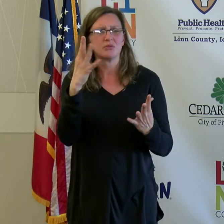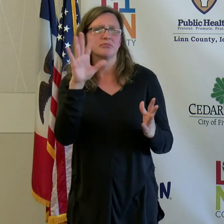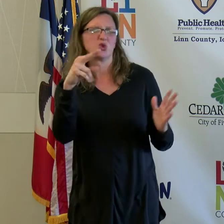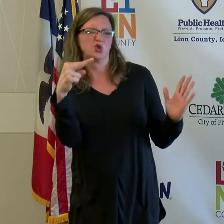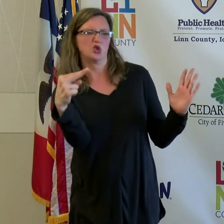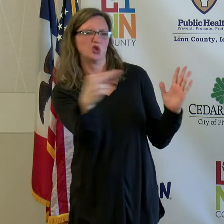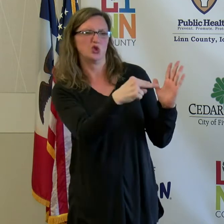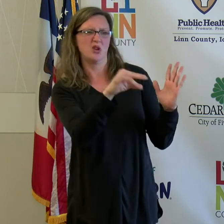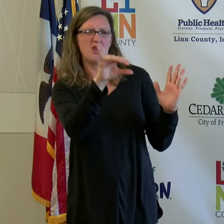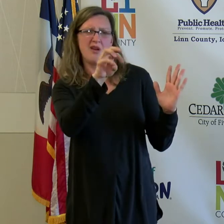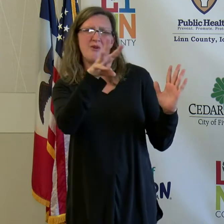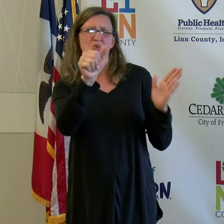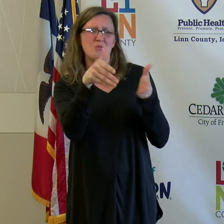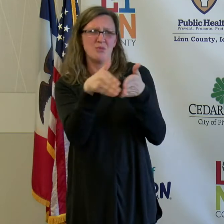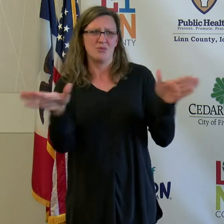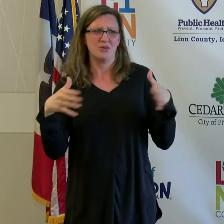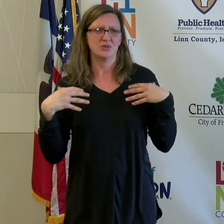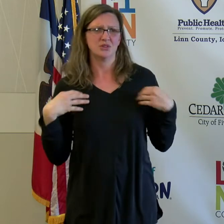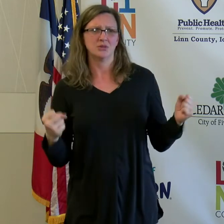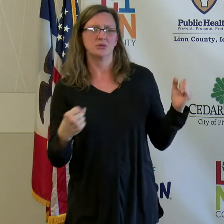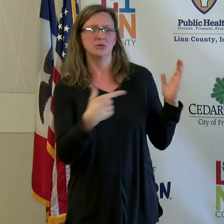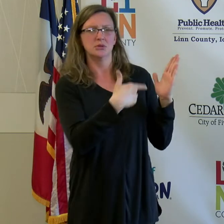the website to help employers.